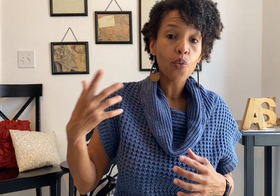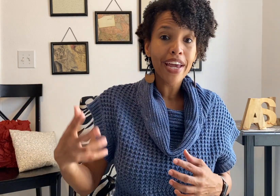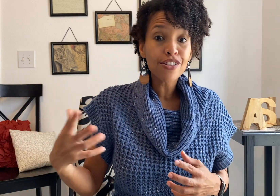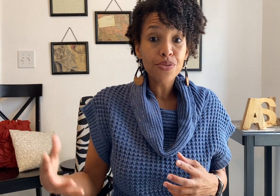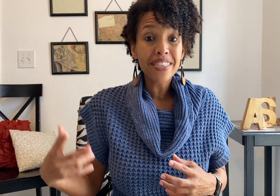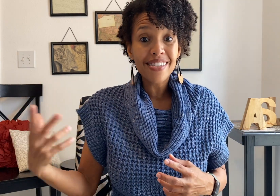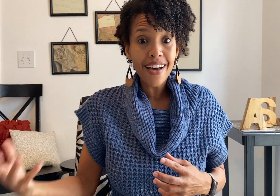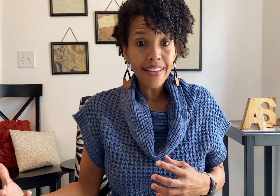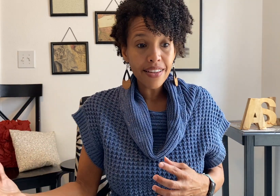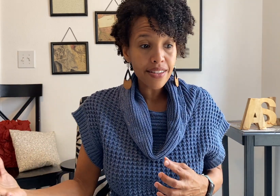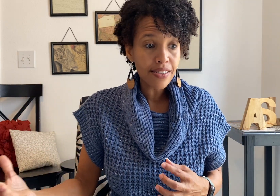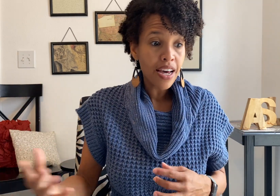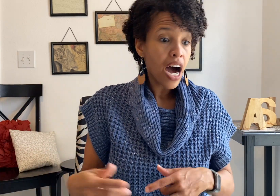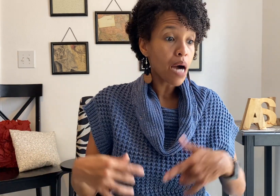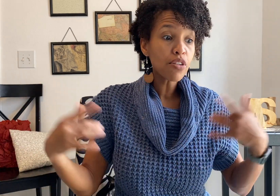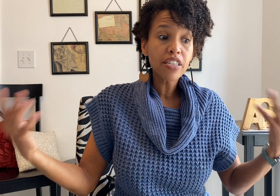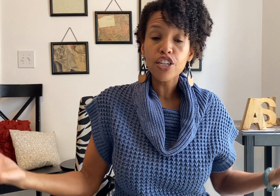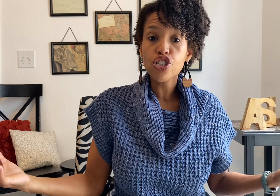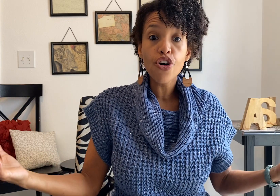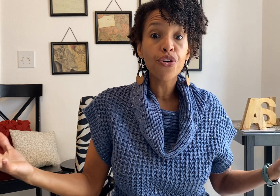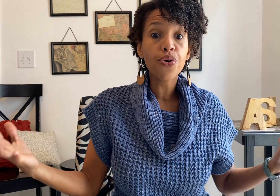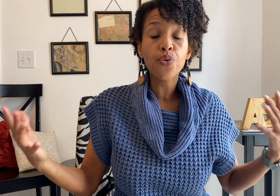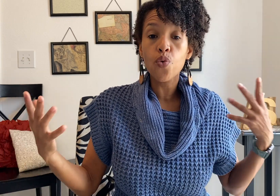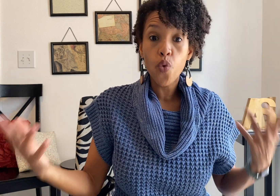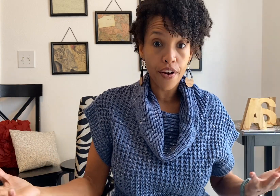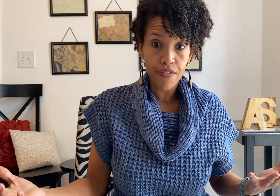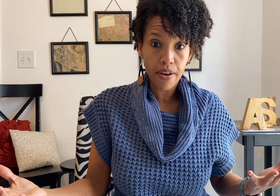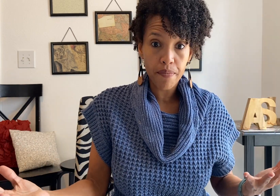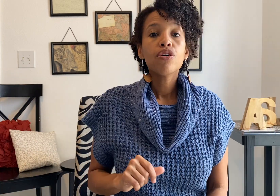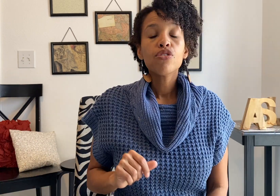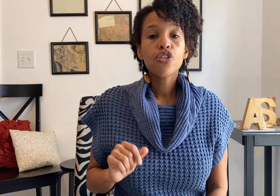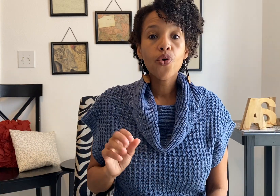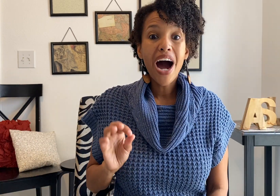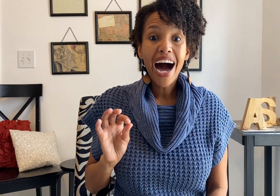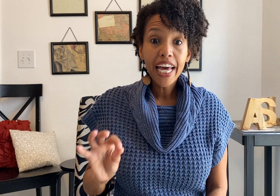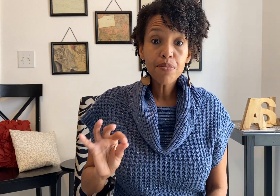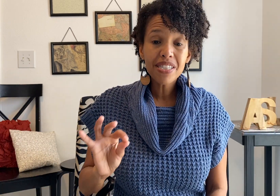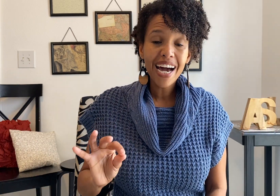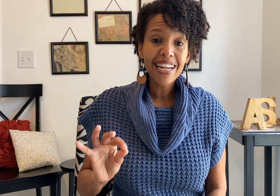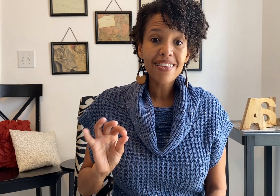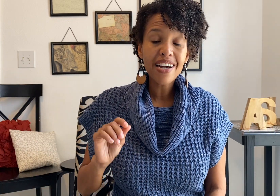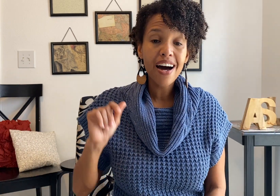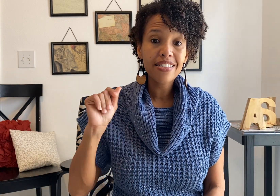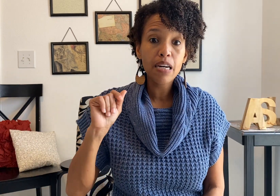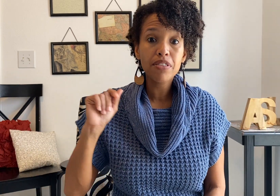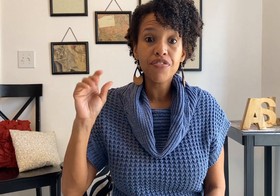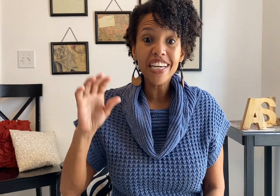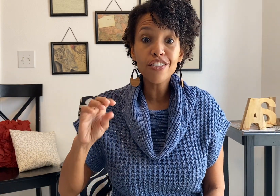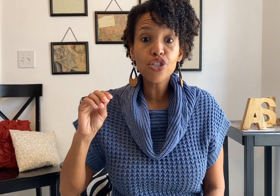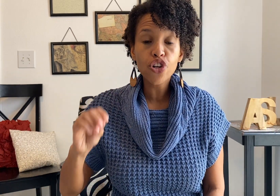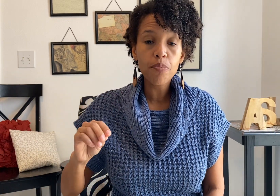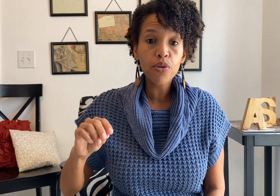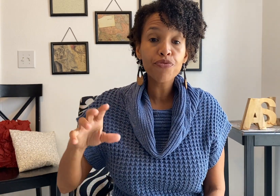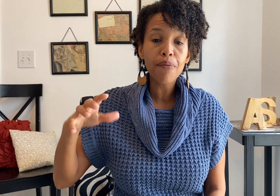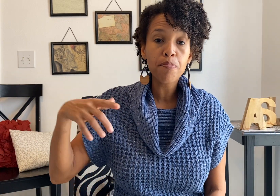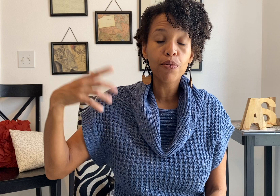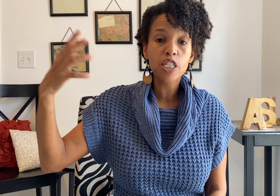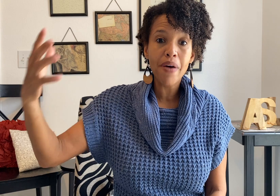ways you could sign this. I'm just going to show you one of them. So I am signing the concept of in trouble from the